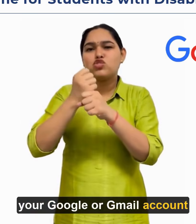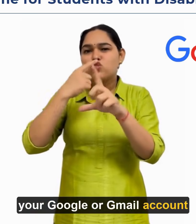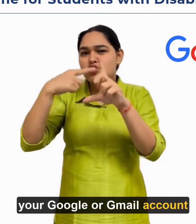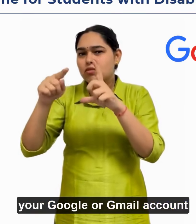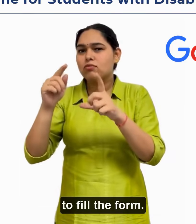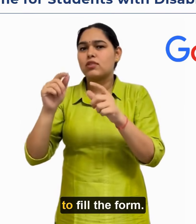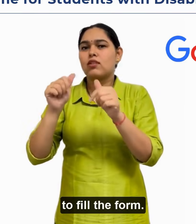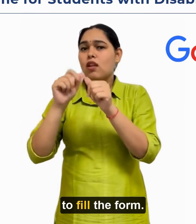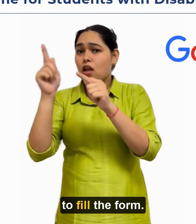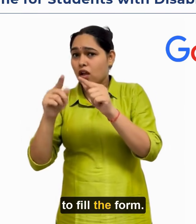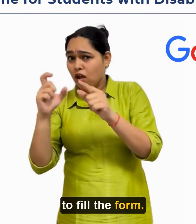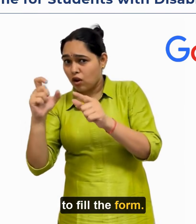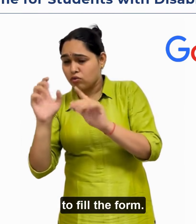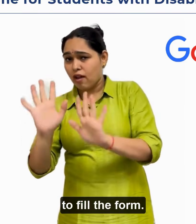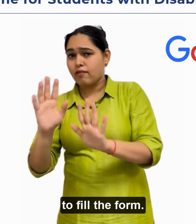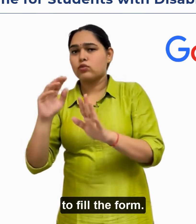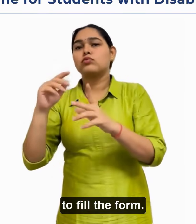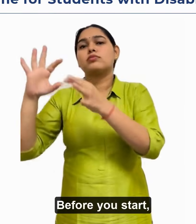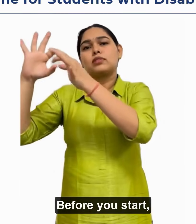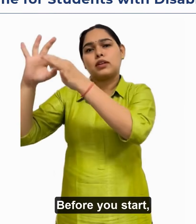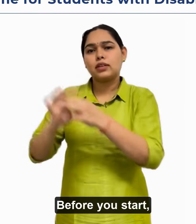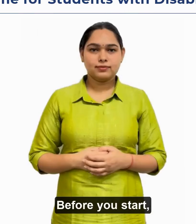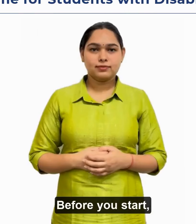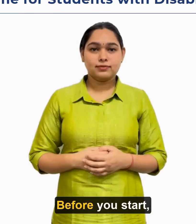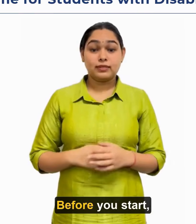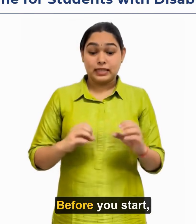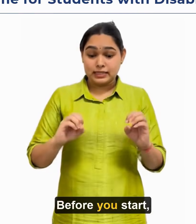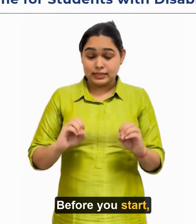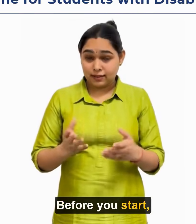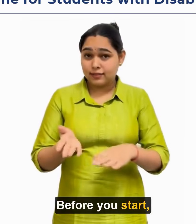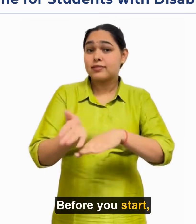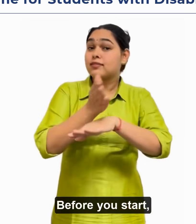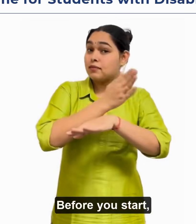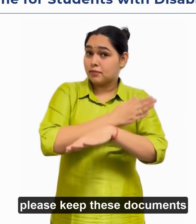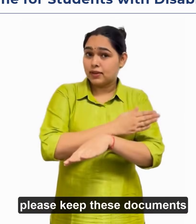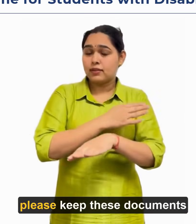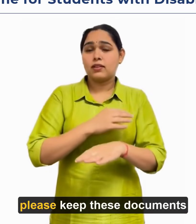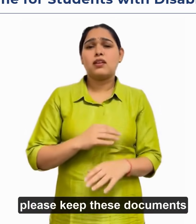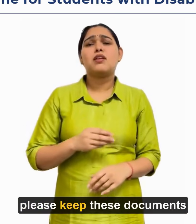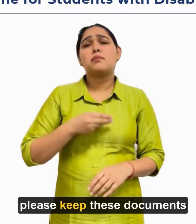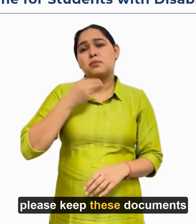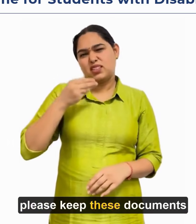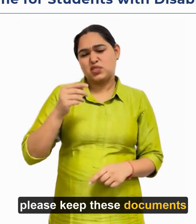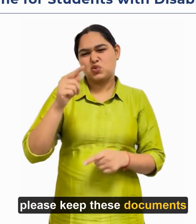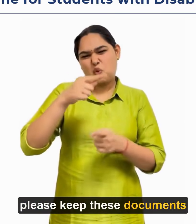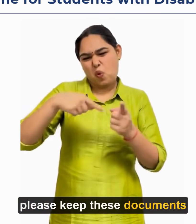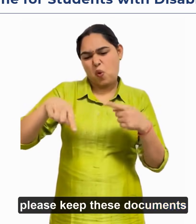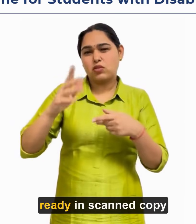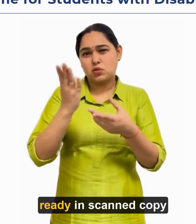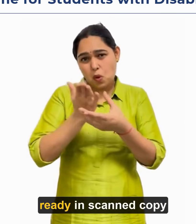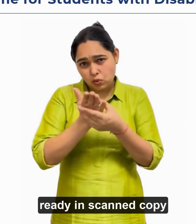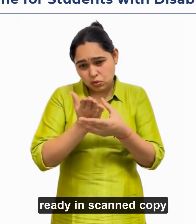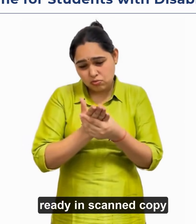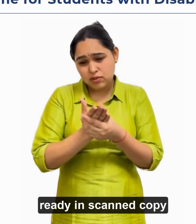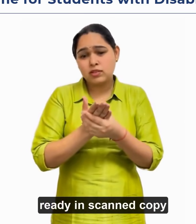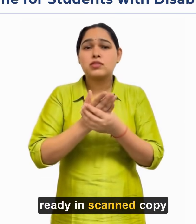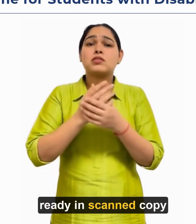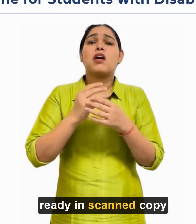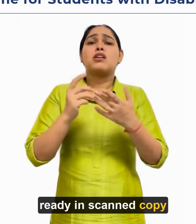account to fill the form. Before you start, please keep these documents ready in scan